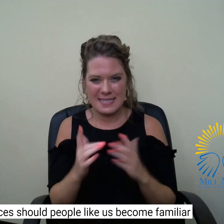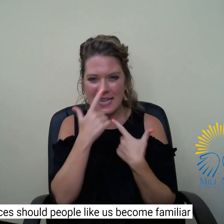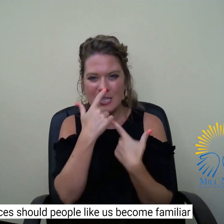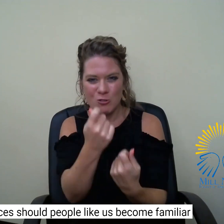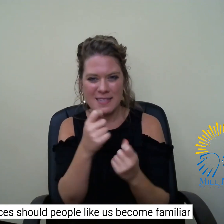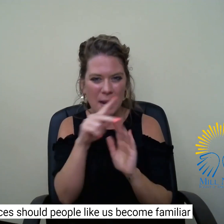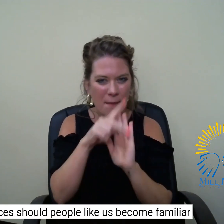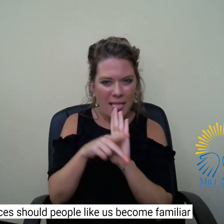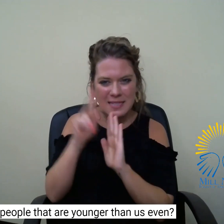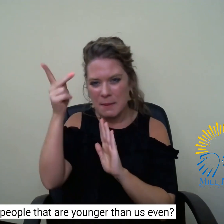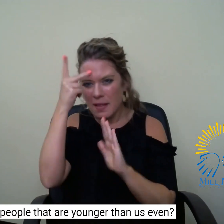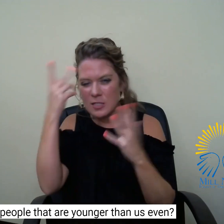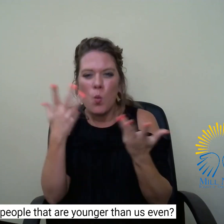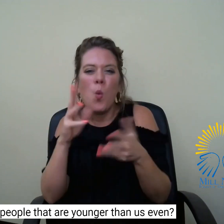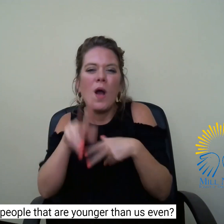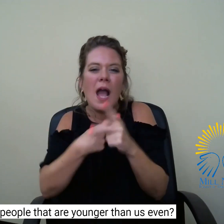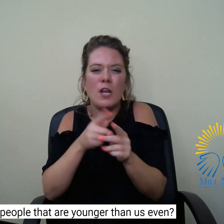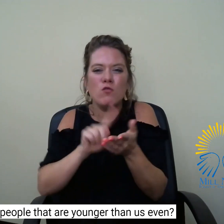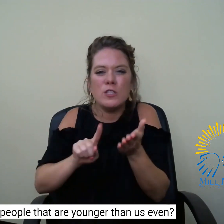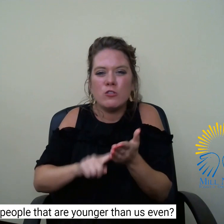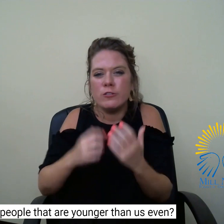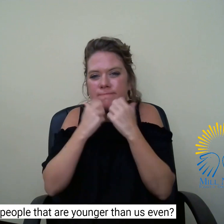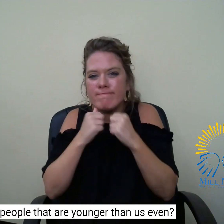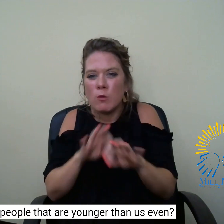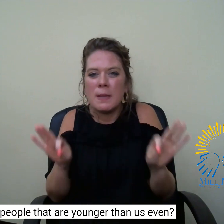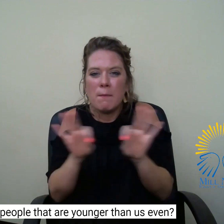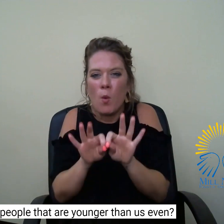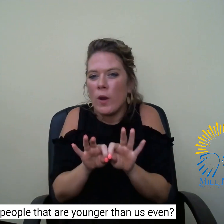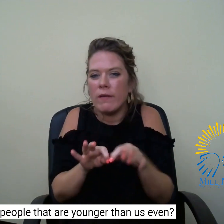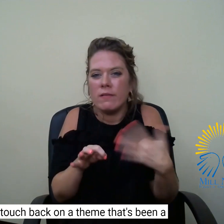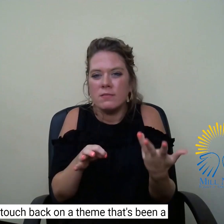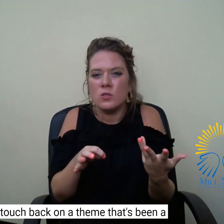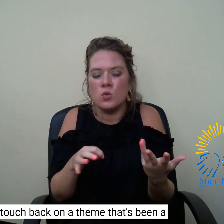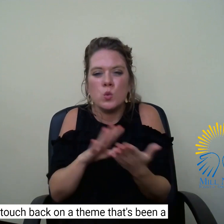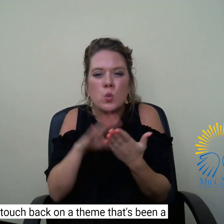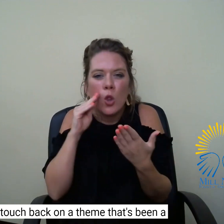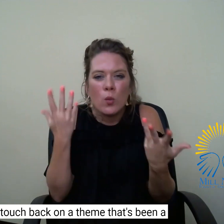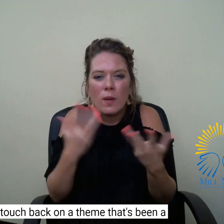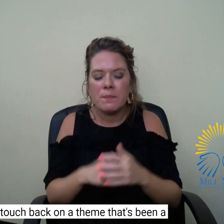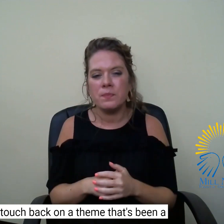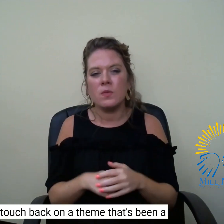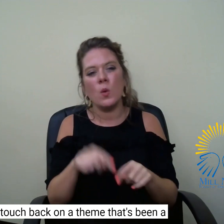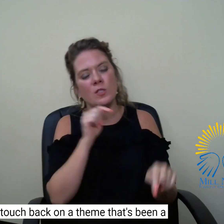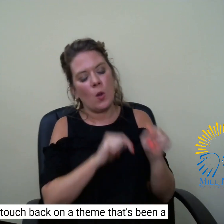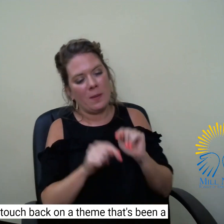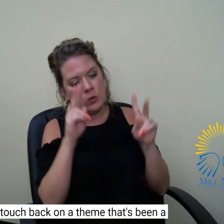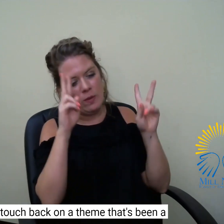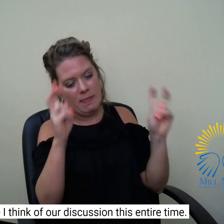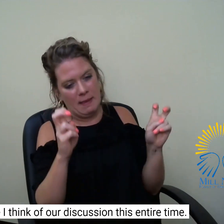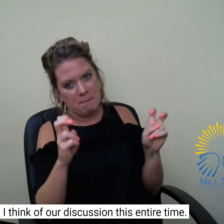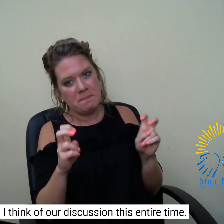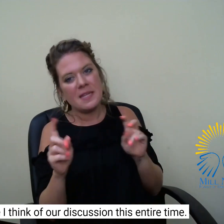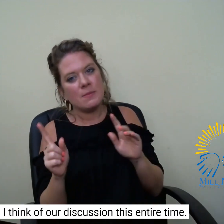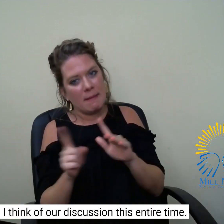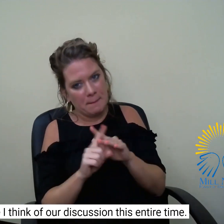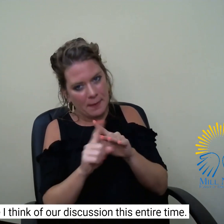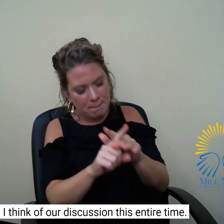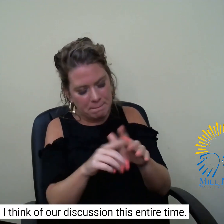us become familiar with, and people that are younger than us even? Well, to touch back on a theme that's been a cornerstone, I think, of our discussion